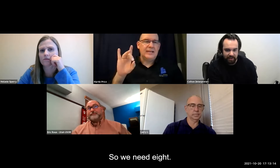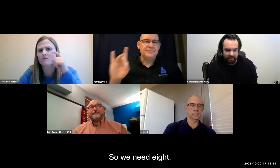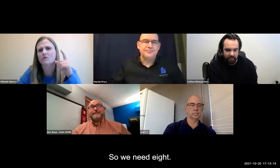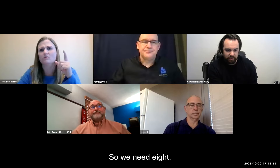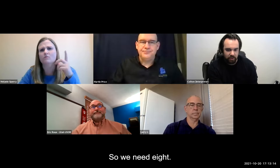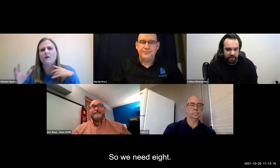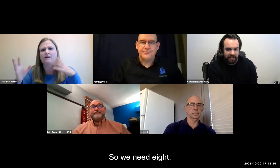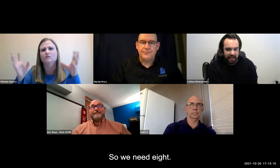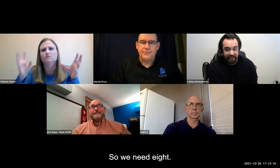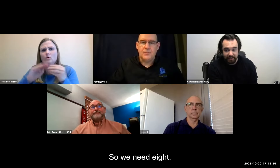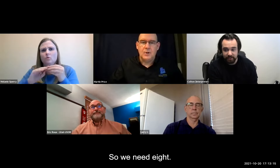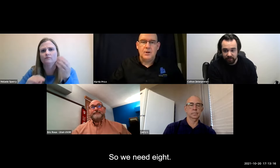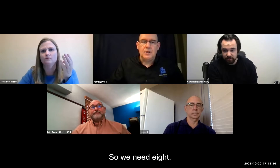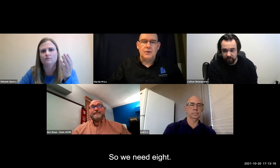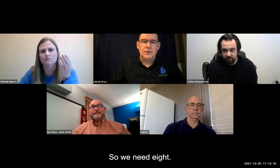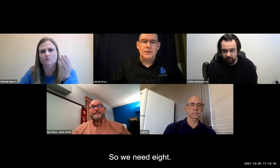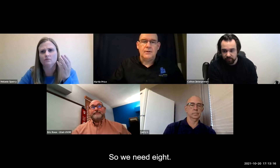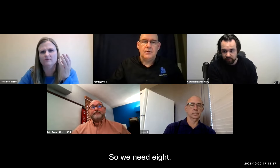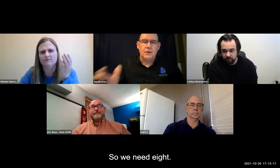Right, so we need 8.